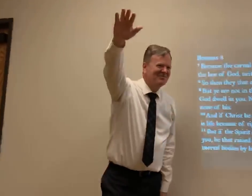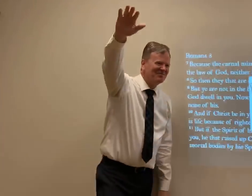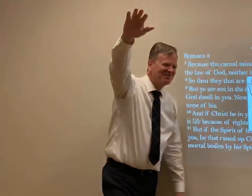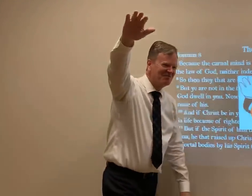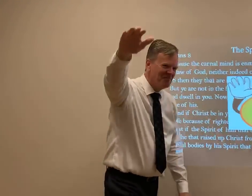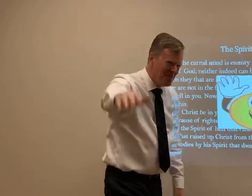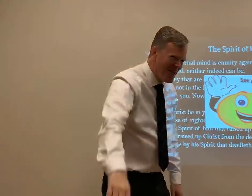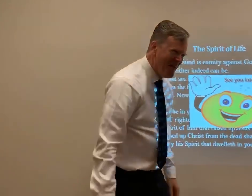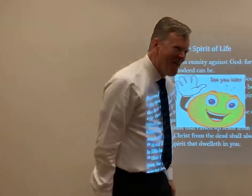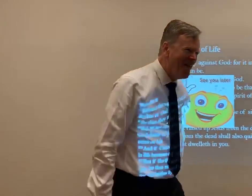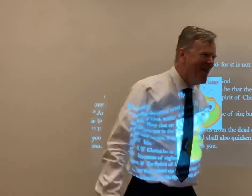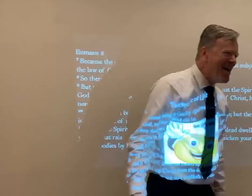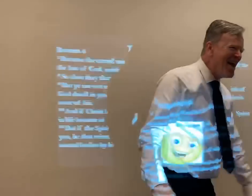Alrighty.